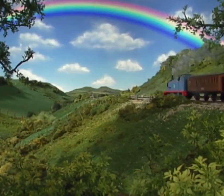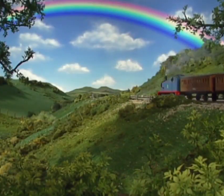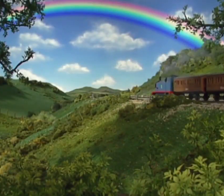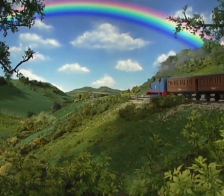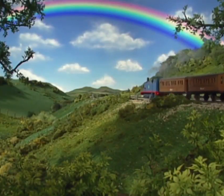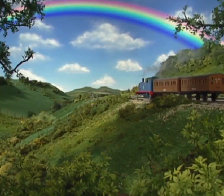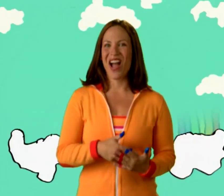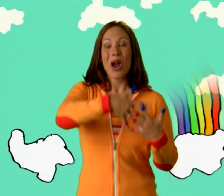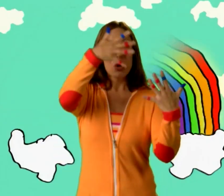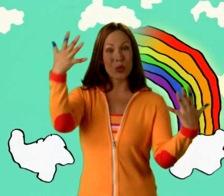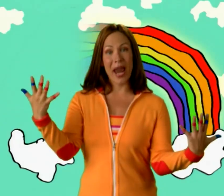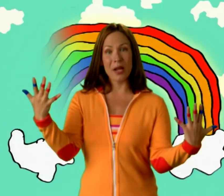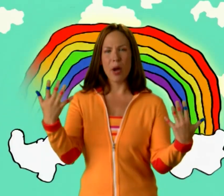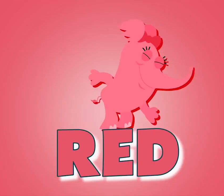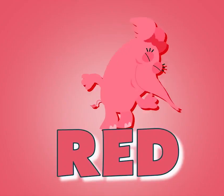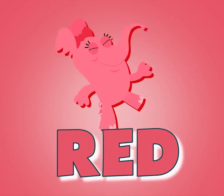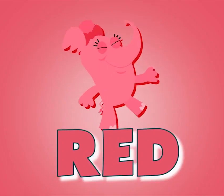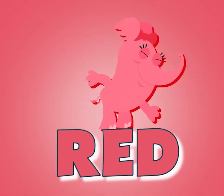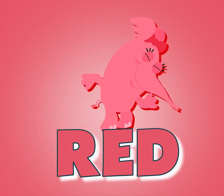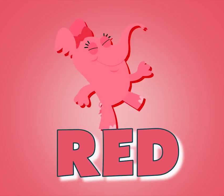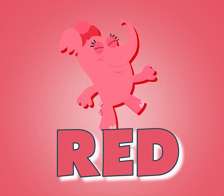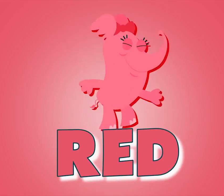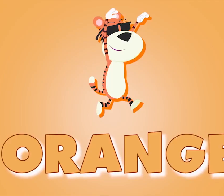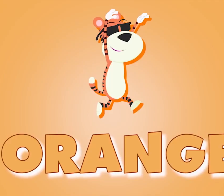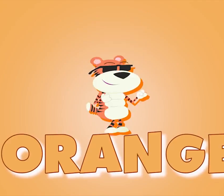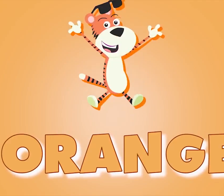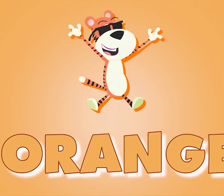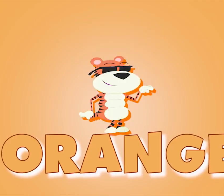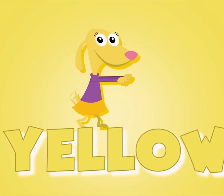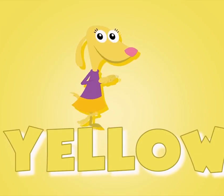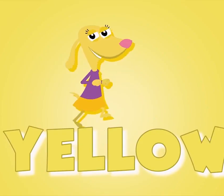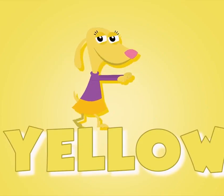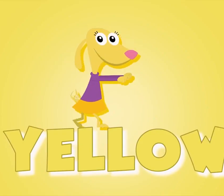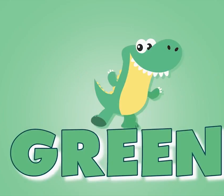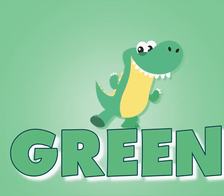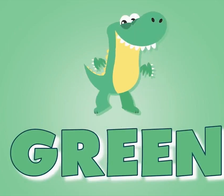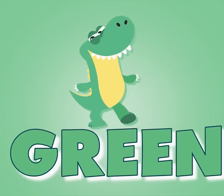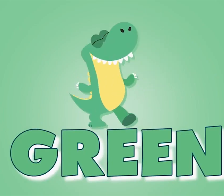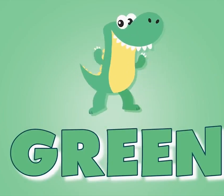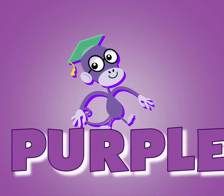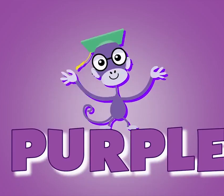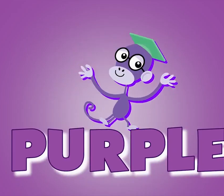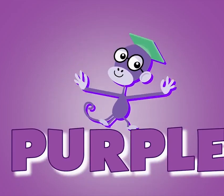knows the colors of our rainbow. There's red, orange, yellow, green, purple,